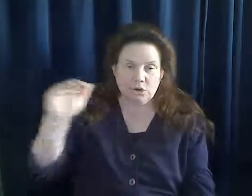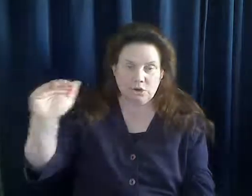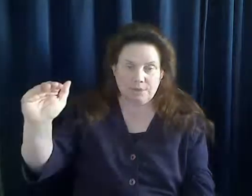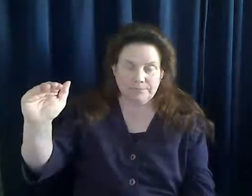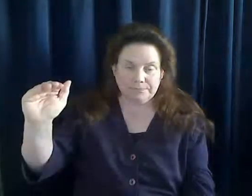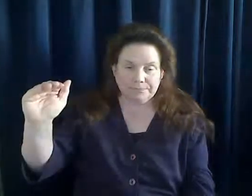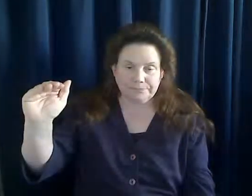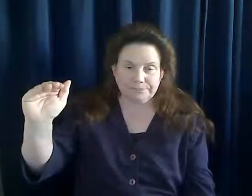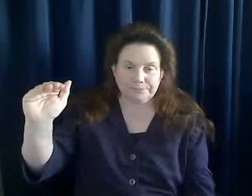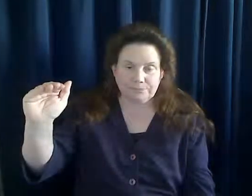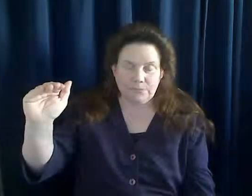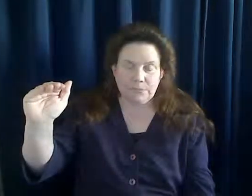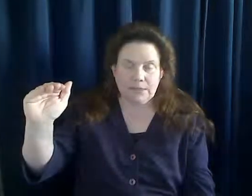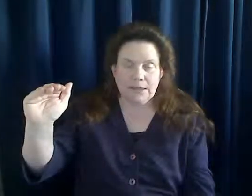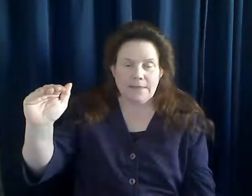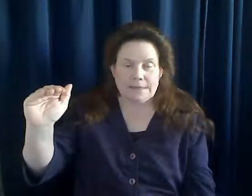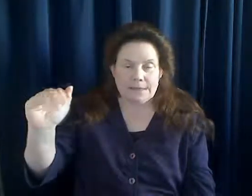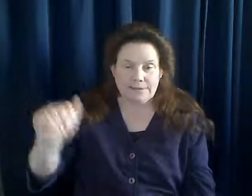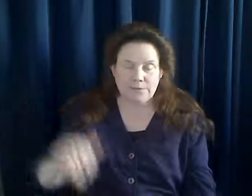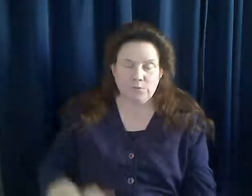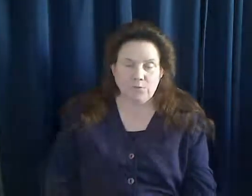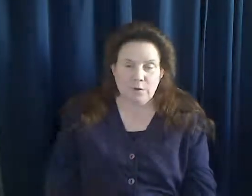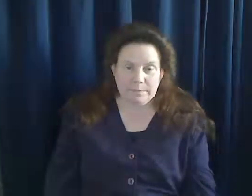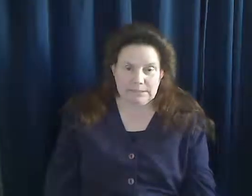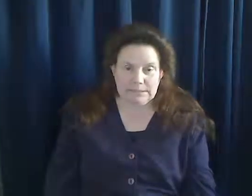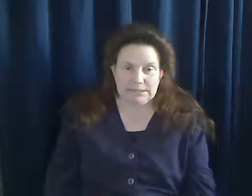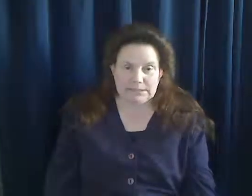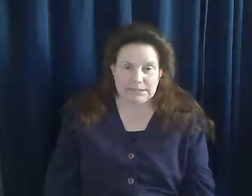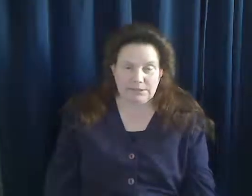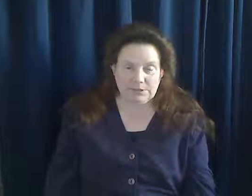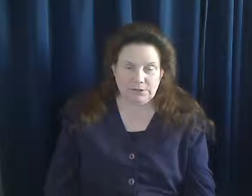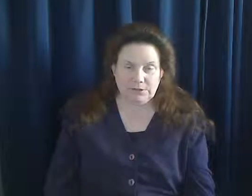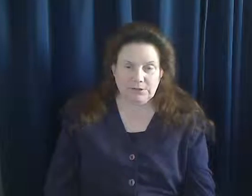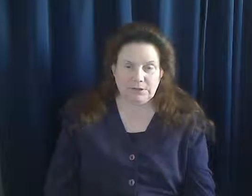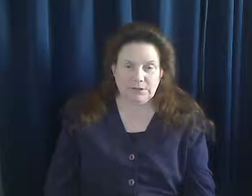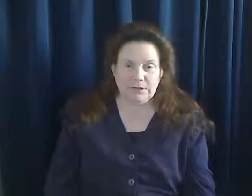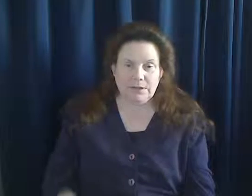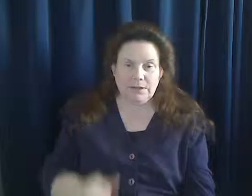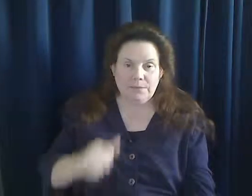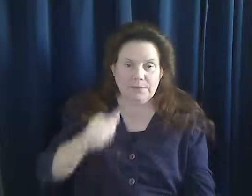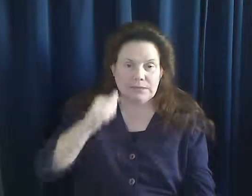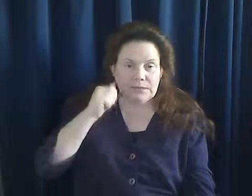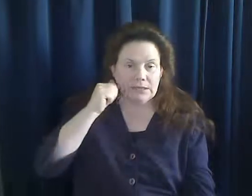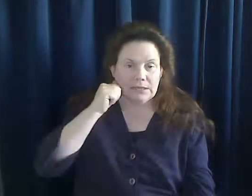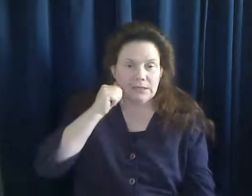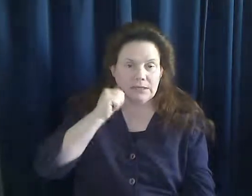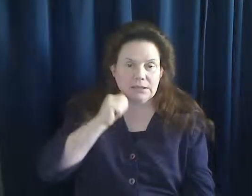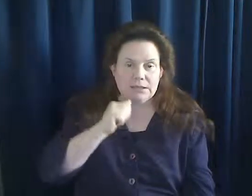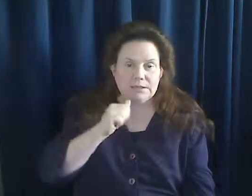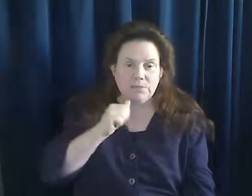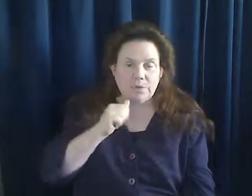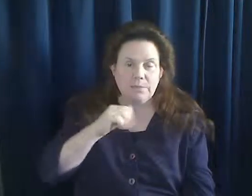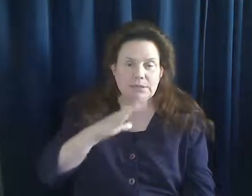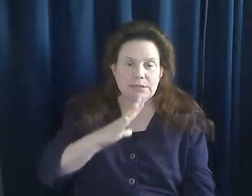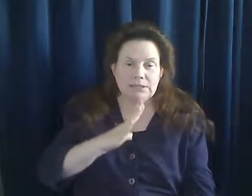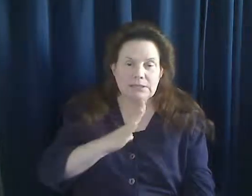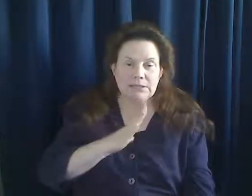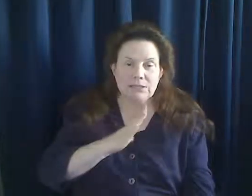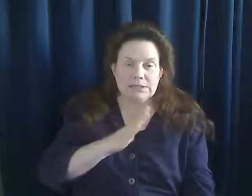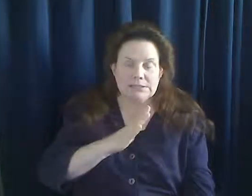girl. The sign for woman is similar, but it's woman and then you end